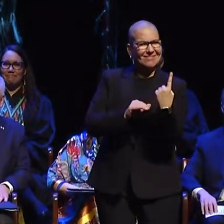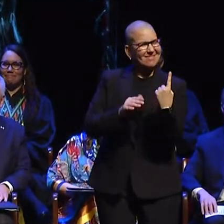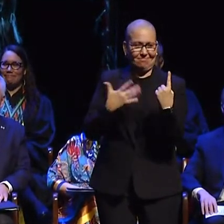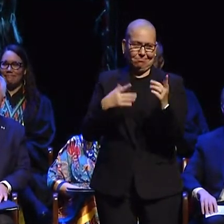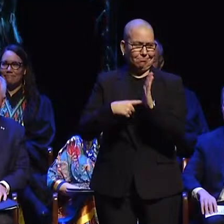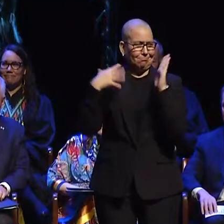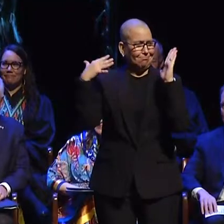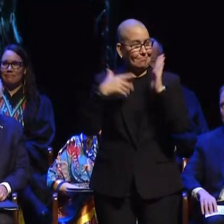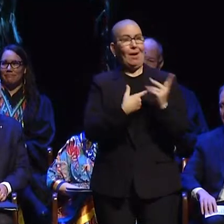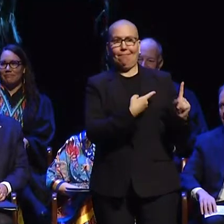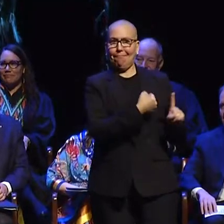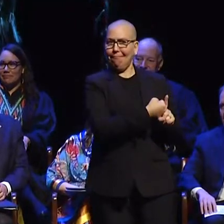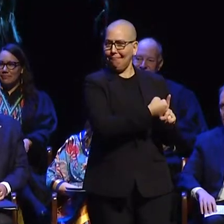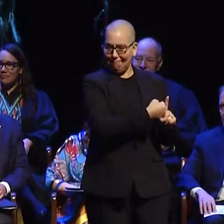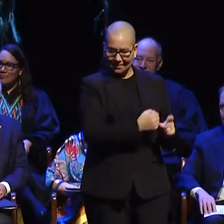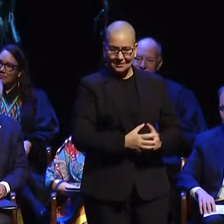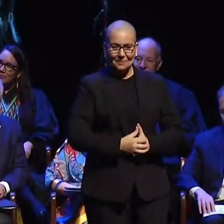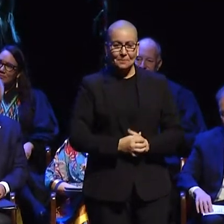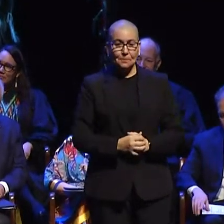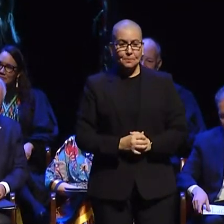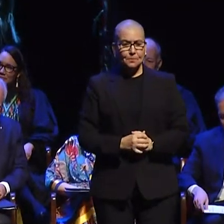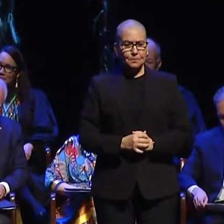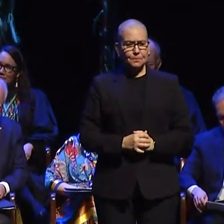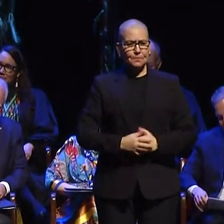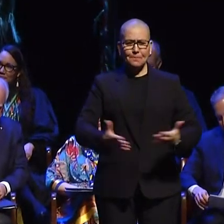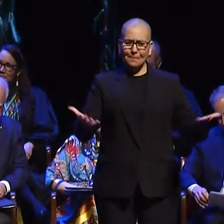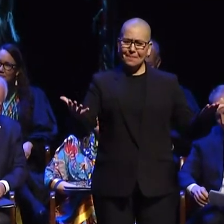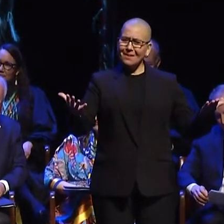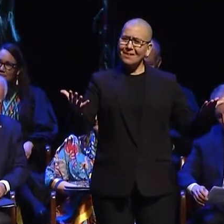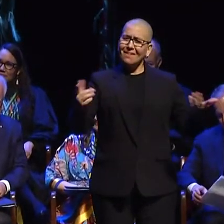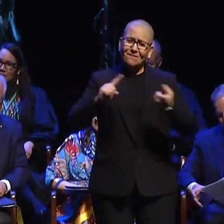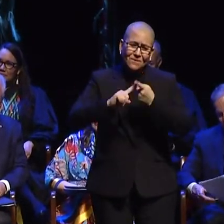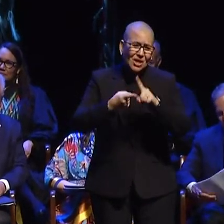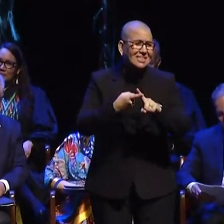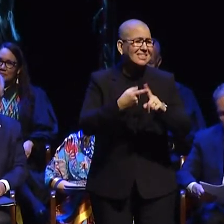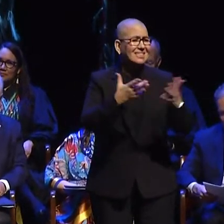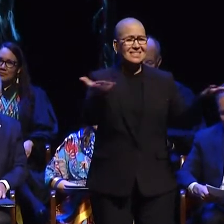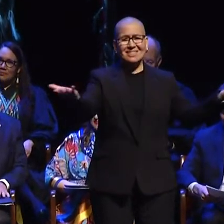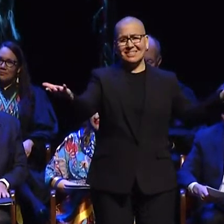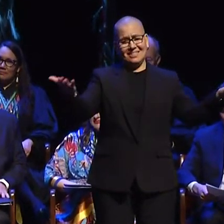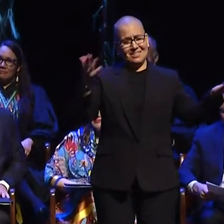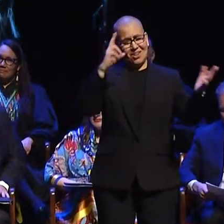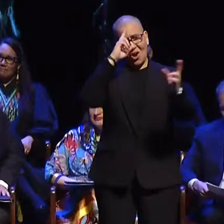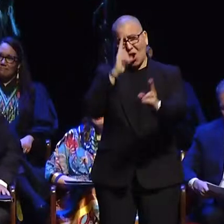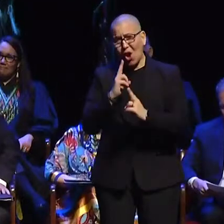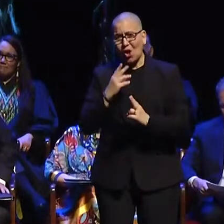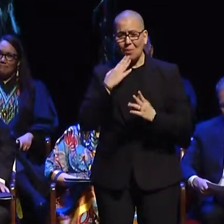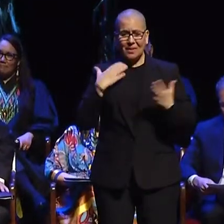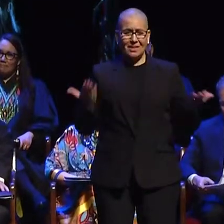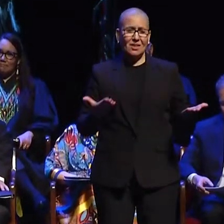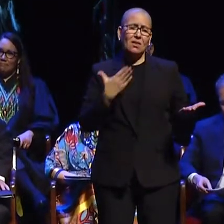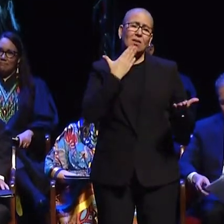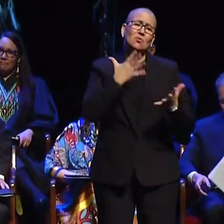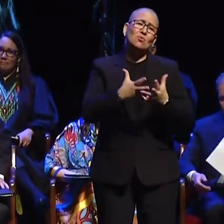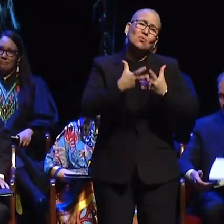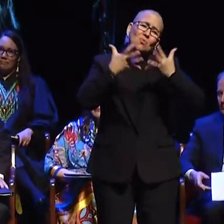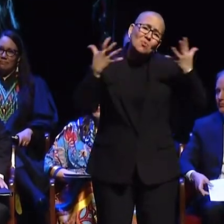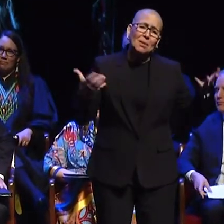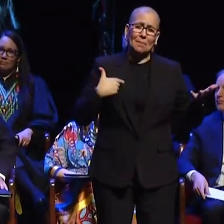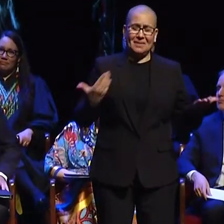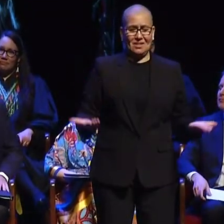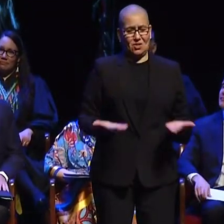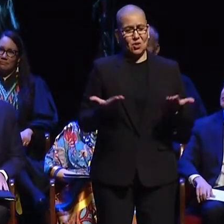Hey there, friends. What an honor, what a pleasure. Thank you all so much for being here. When we stood before